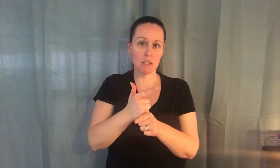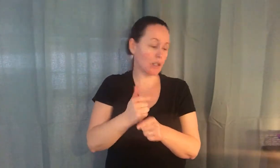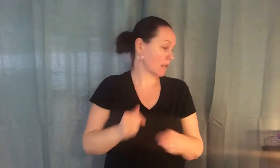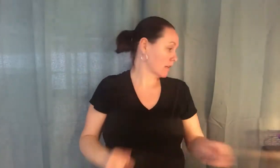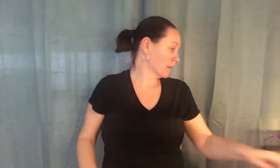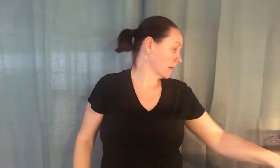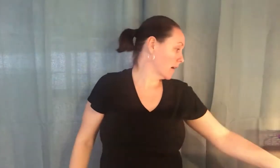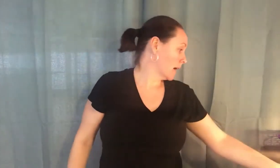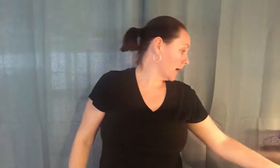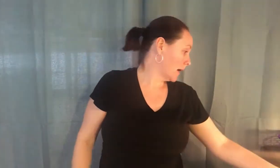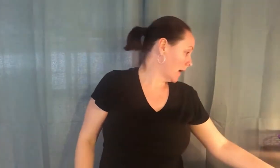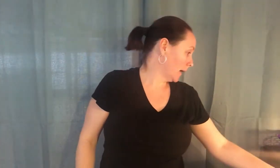sister.